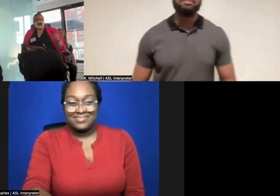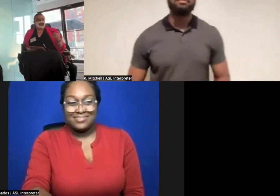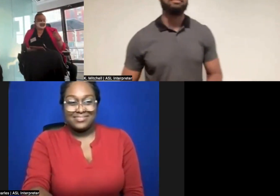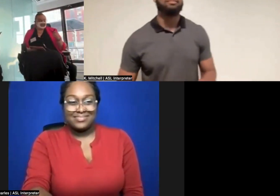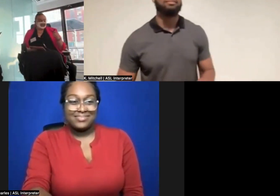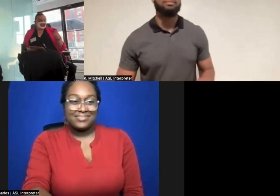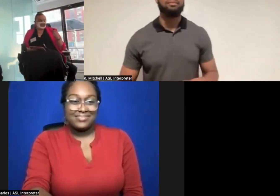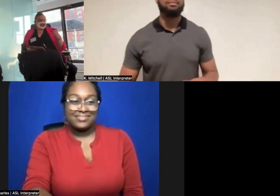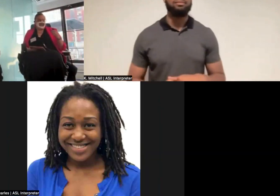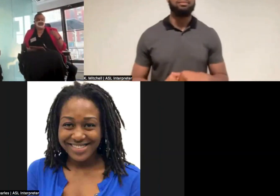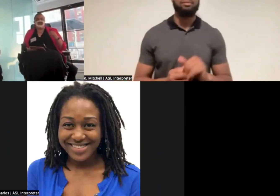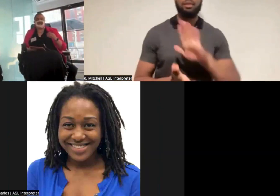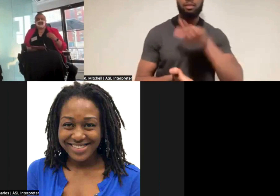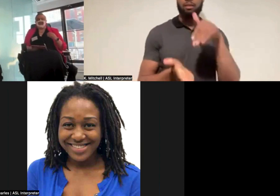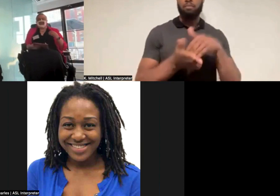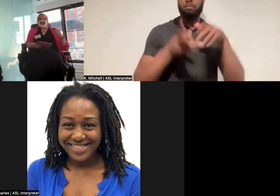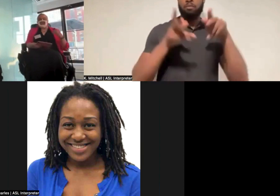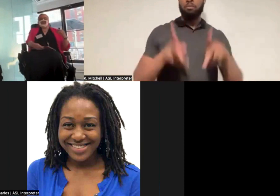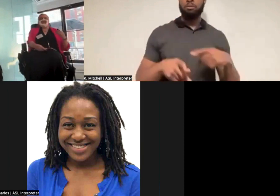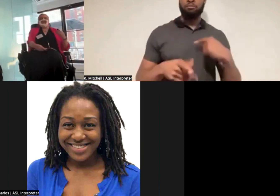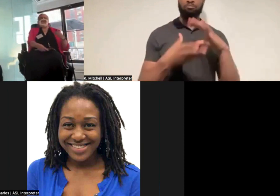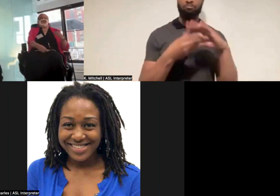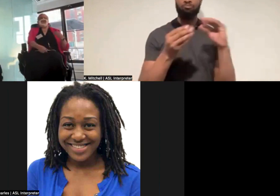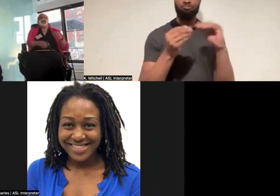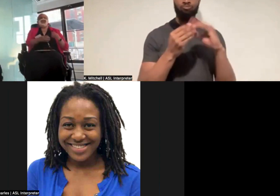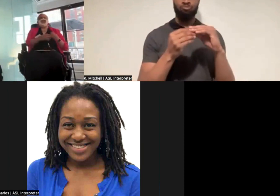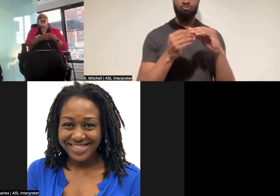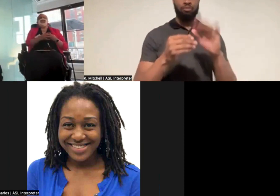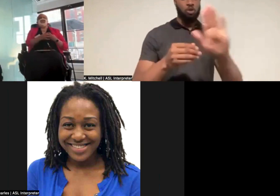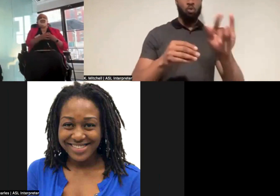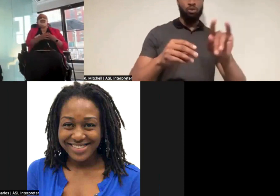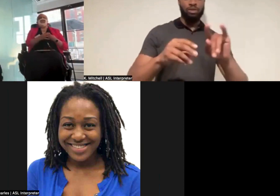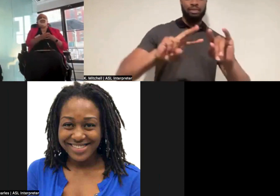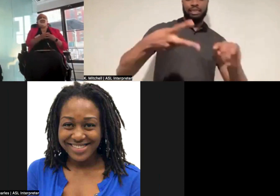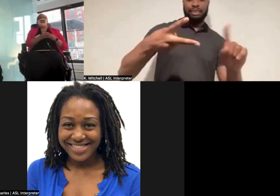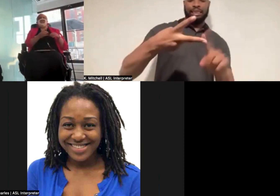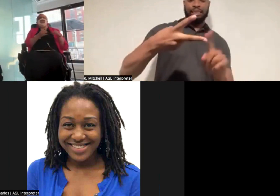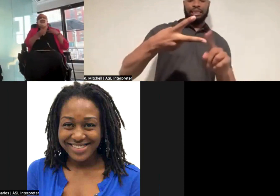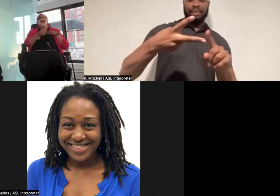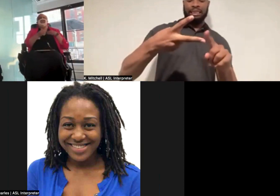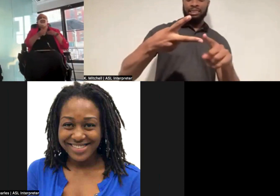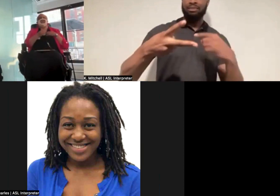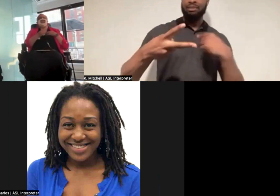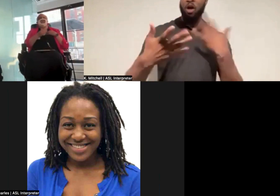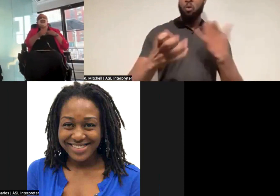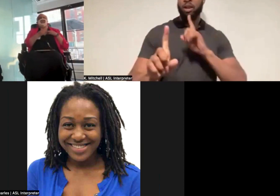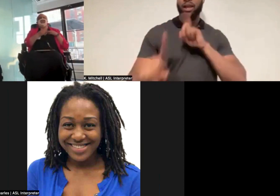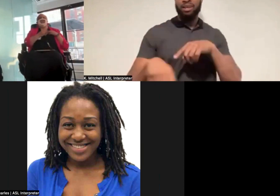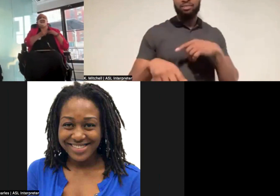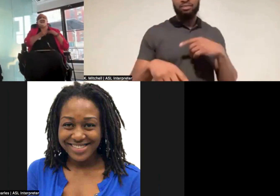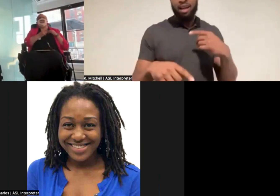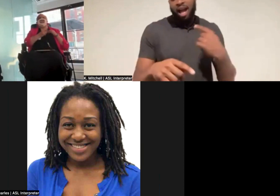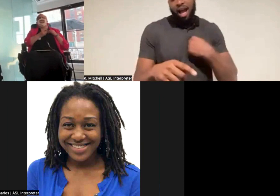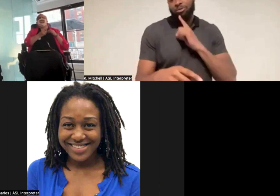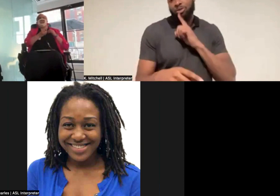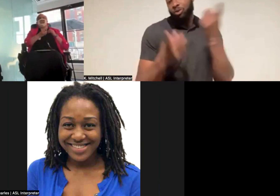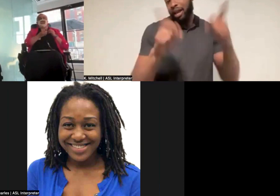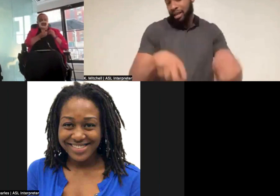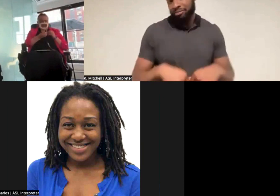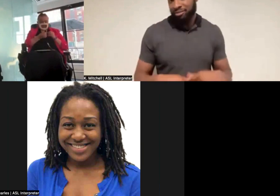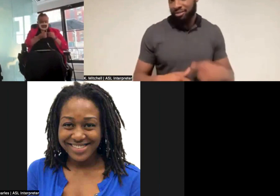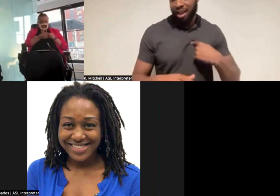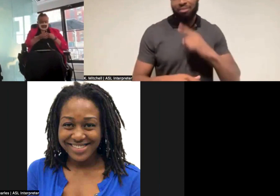So as to the second question, since that's fresh on my mind, I'm sure it happens. And I know that I'm sure people in this room